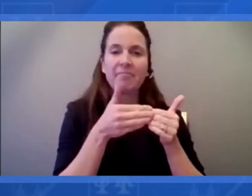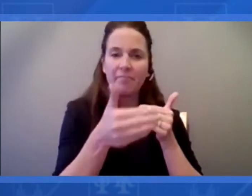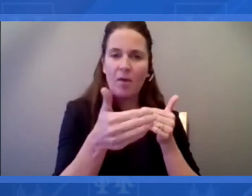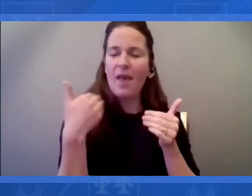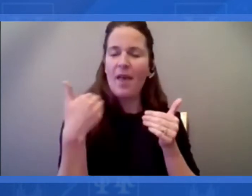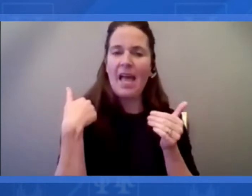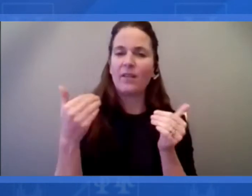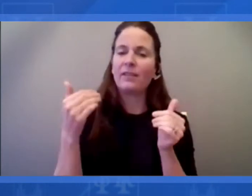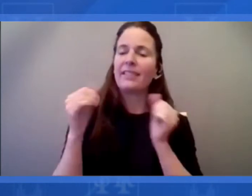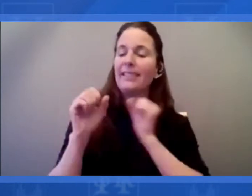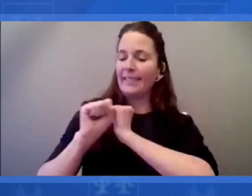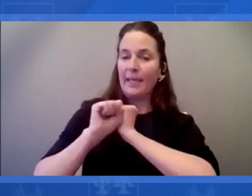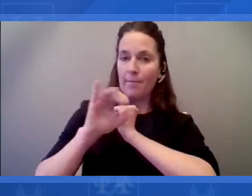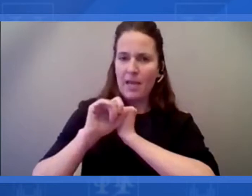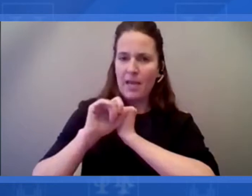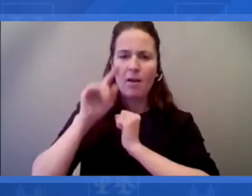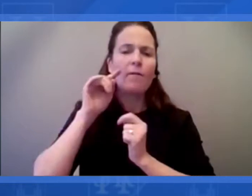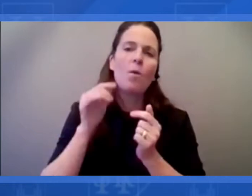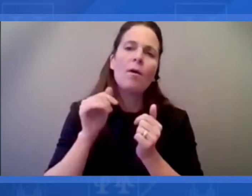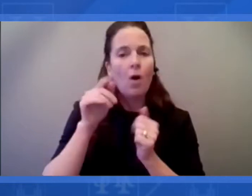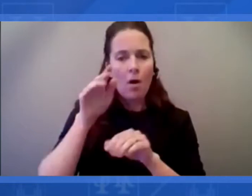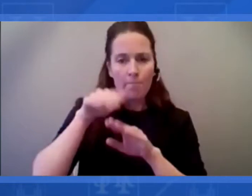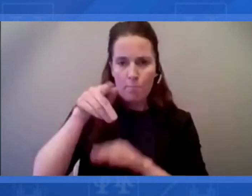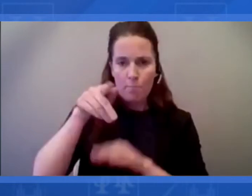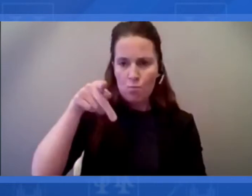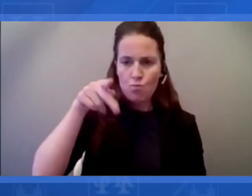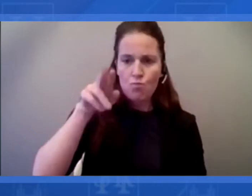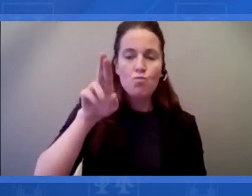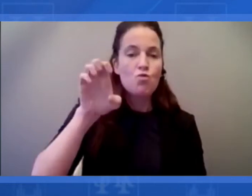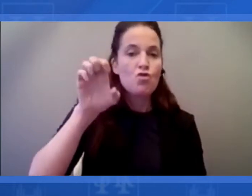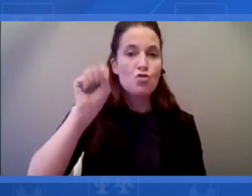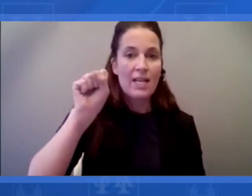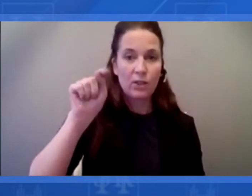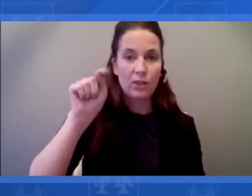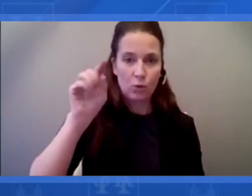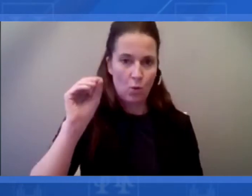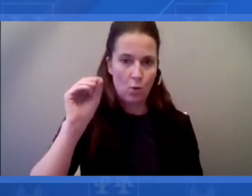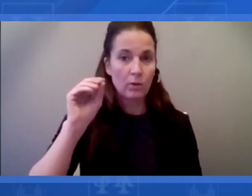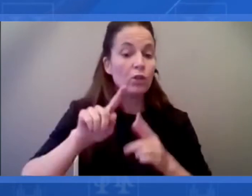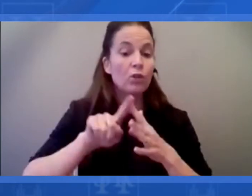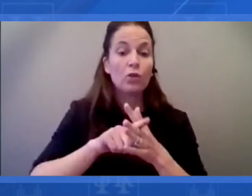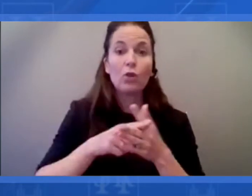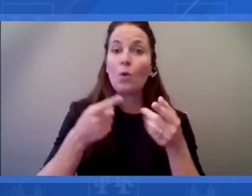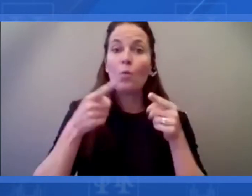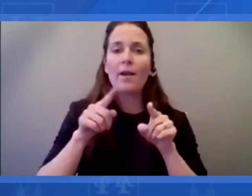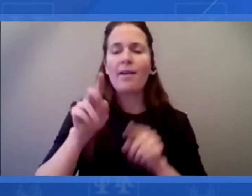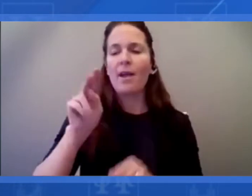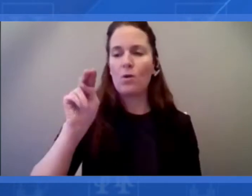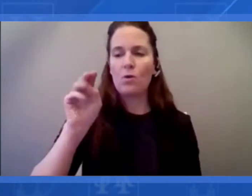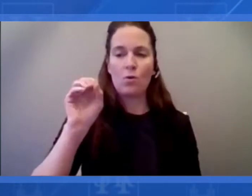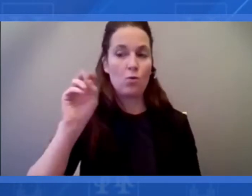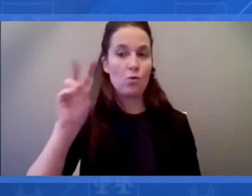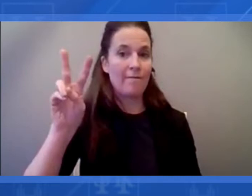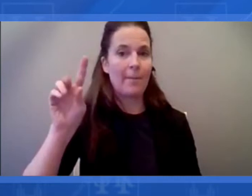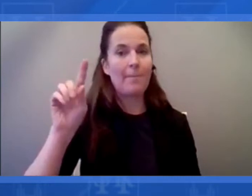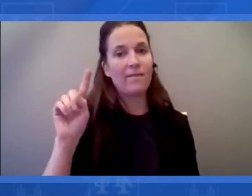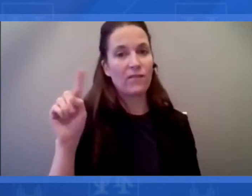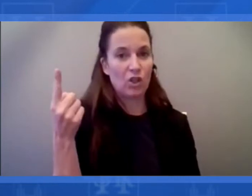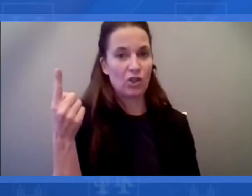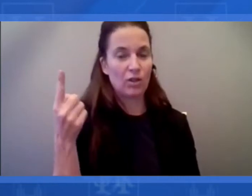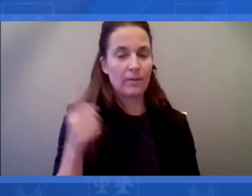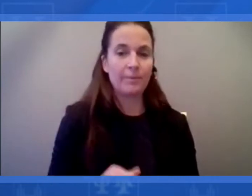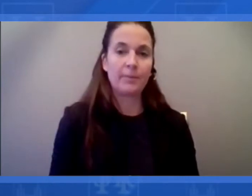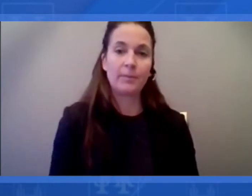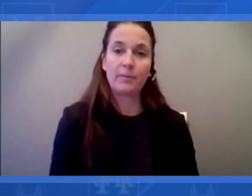number of fare incentives on Presto, beginning on November 1st. Regular travelers can now